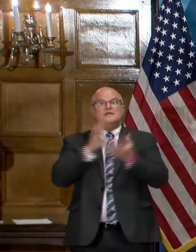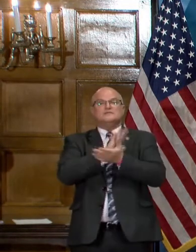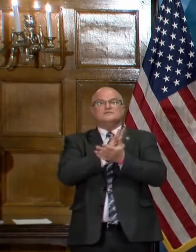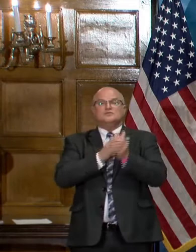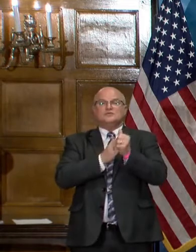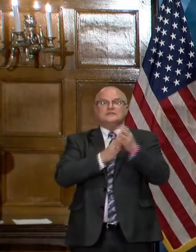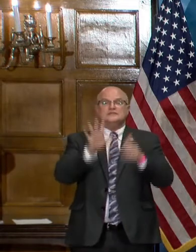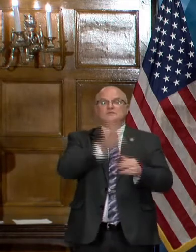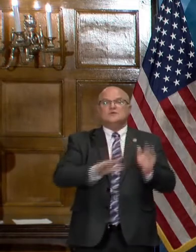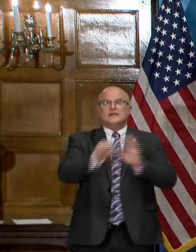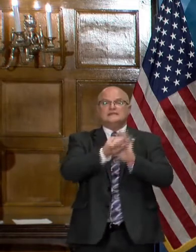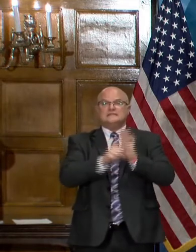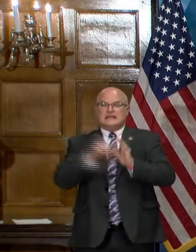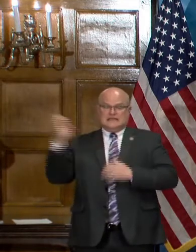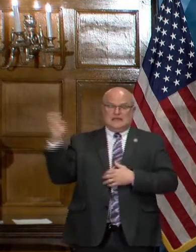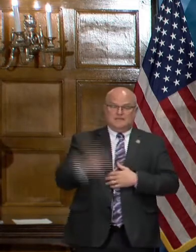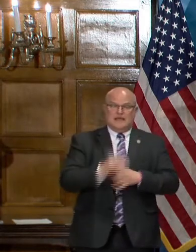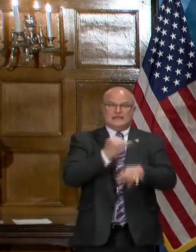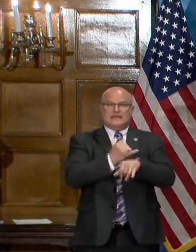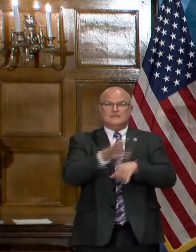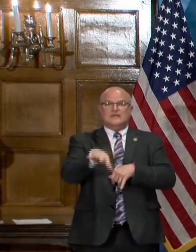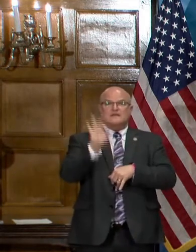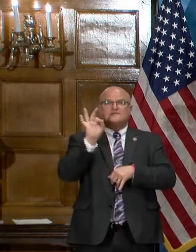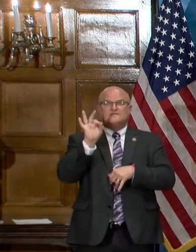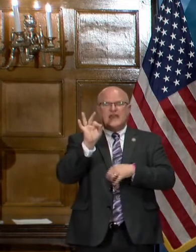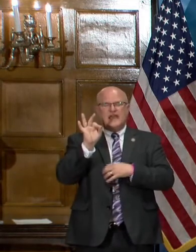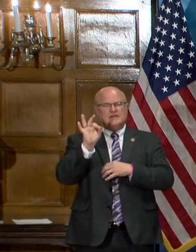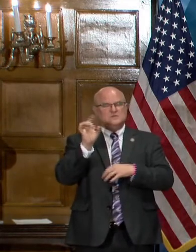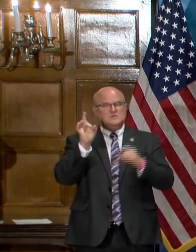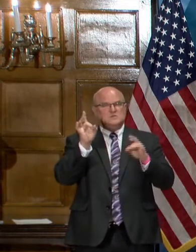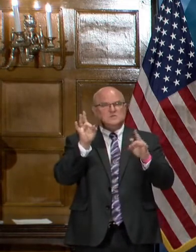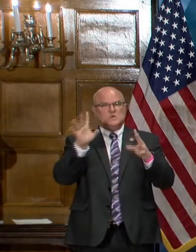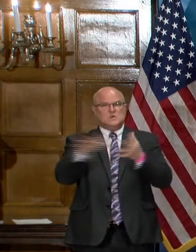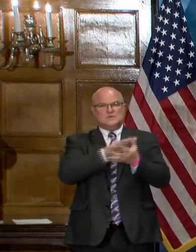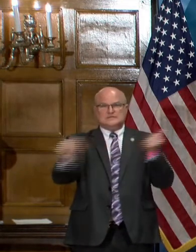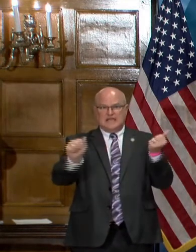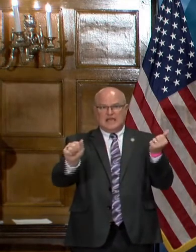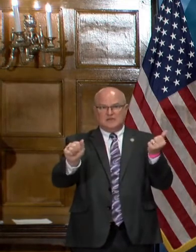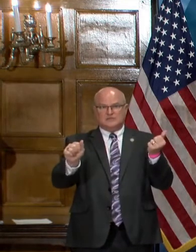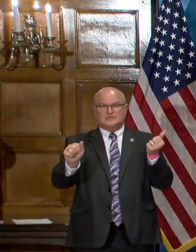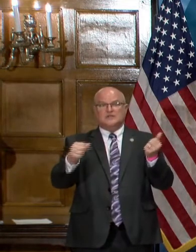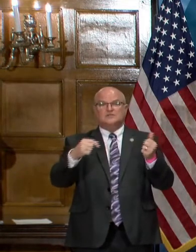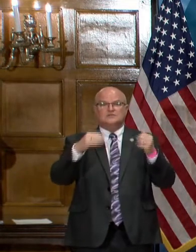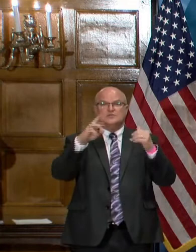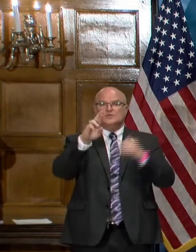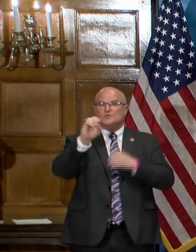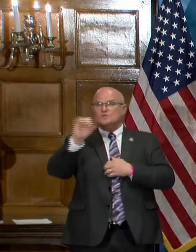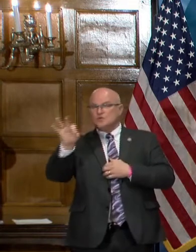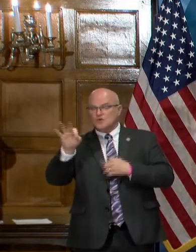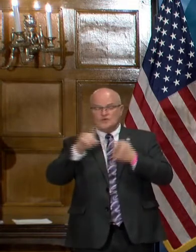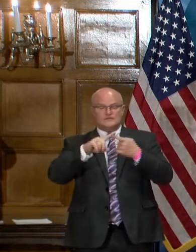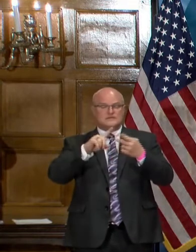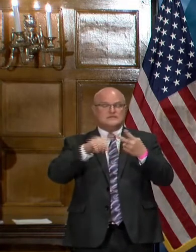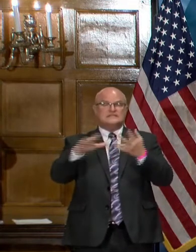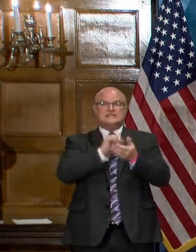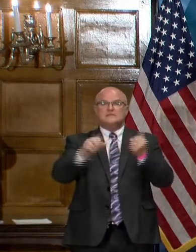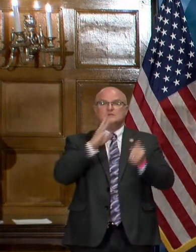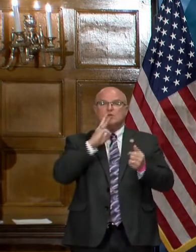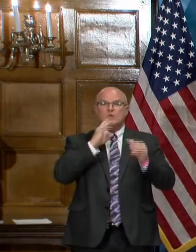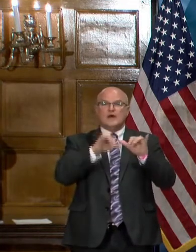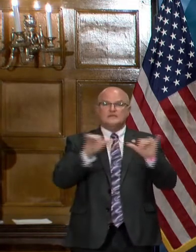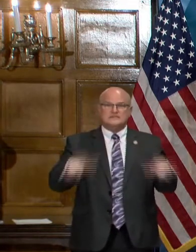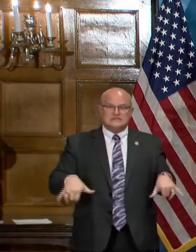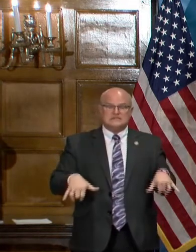around the state returned to their campuses to find extensive damage. Damage to roofs, damage to water